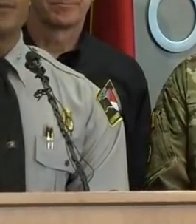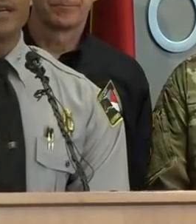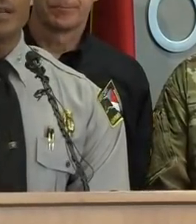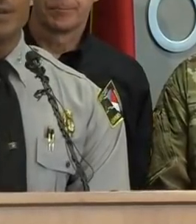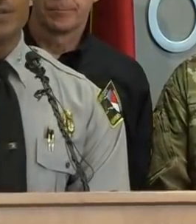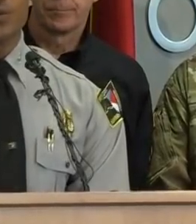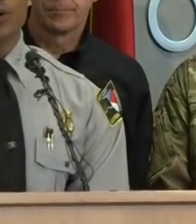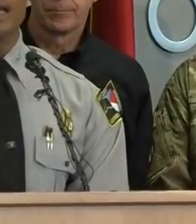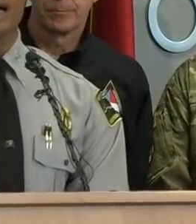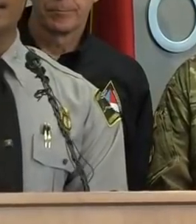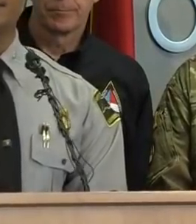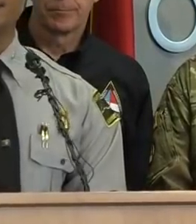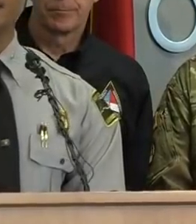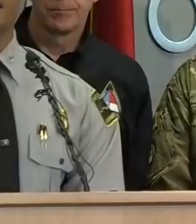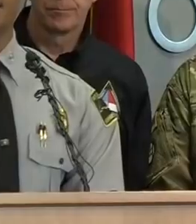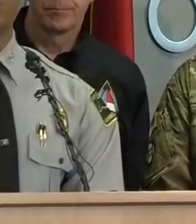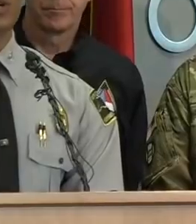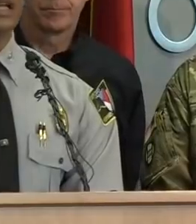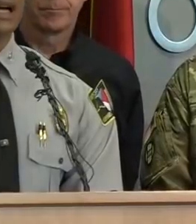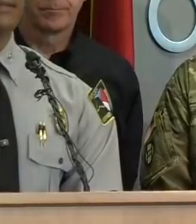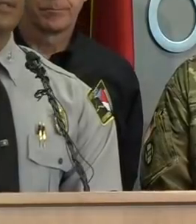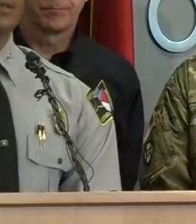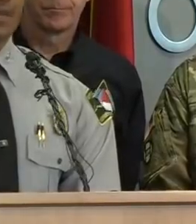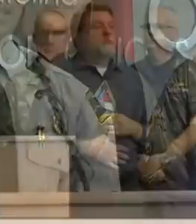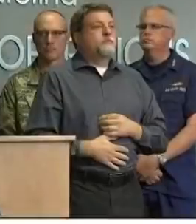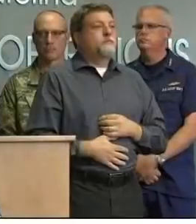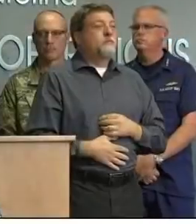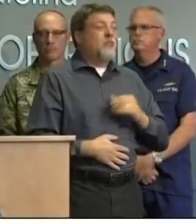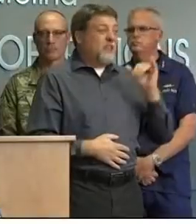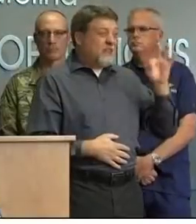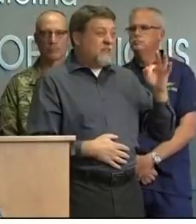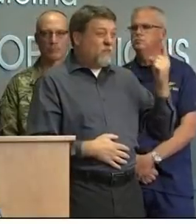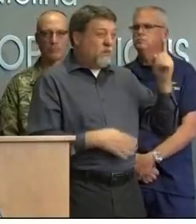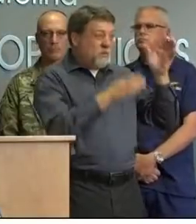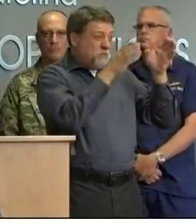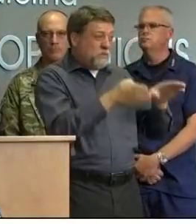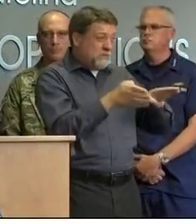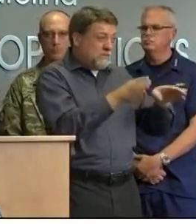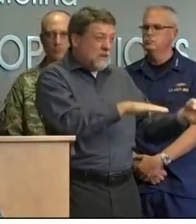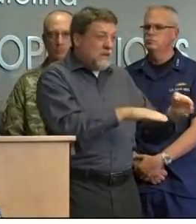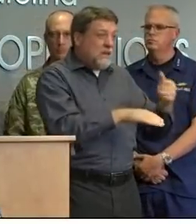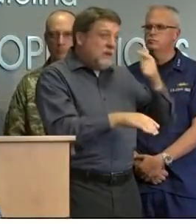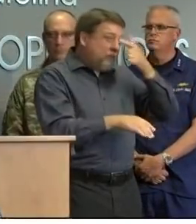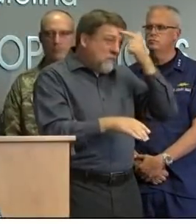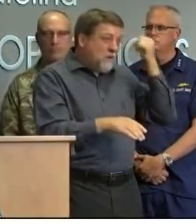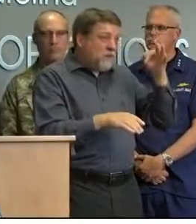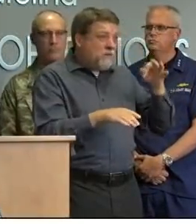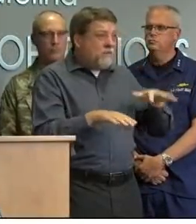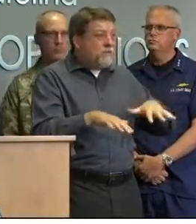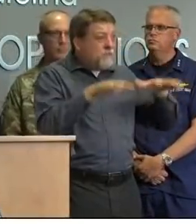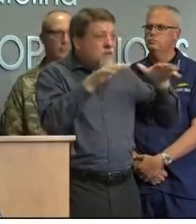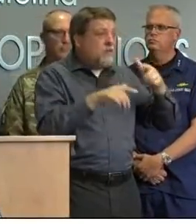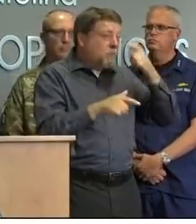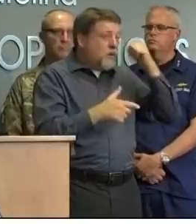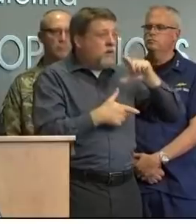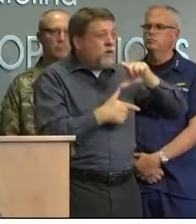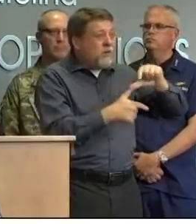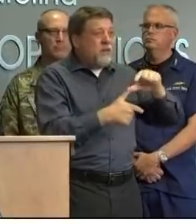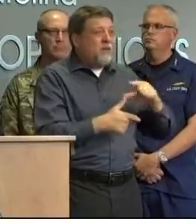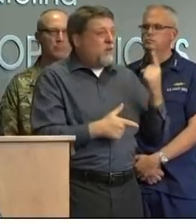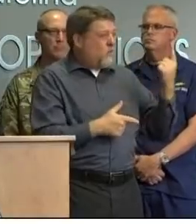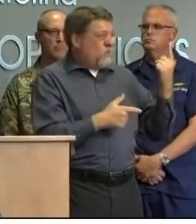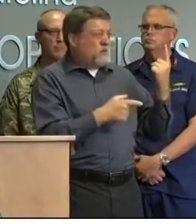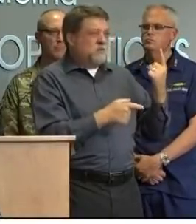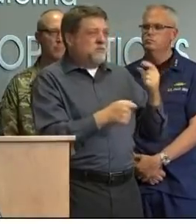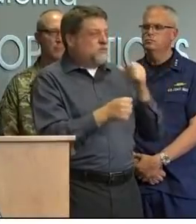if we lose one life that's one life too many that we've lost so please heed the public safety messages